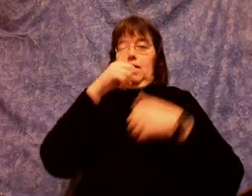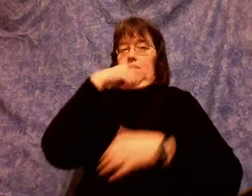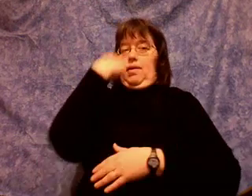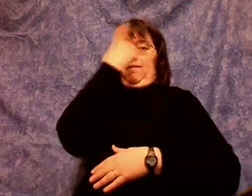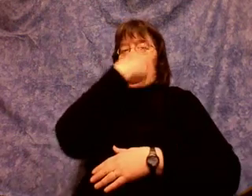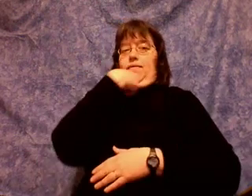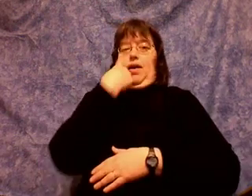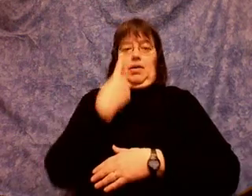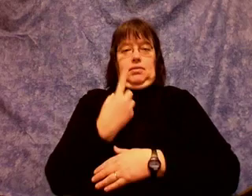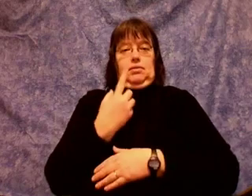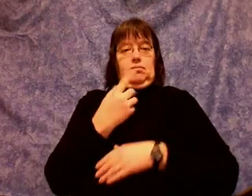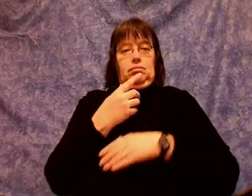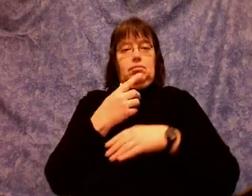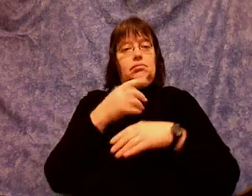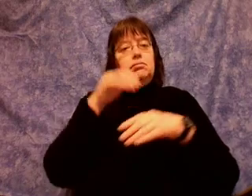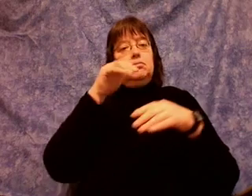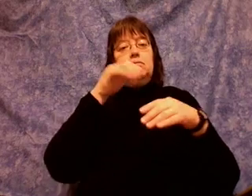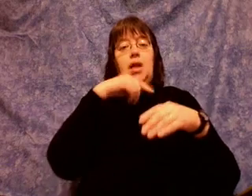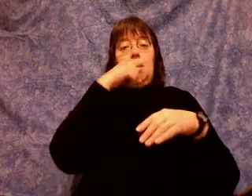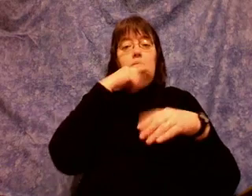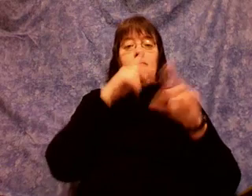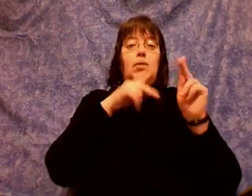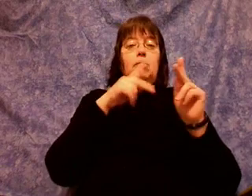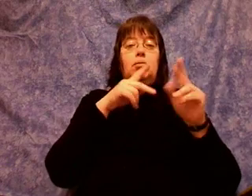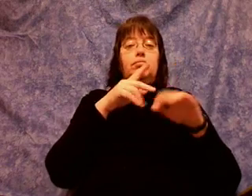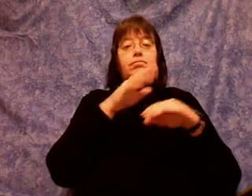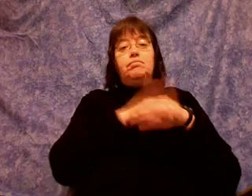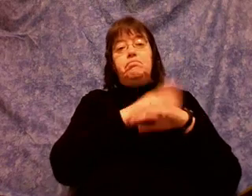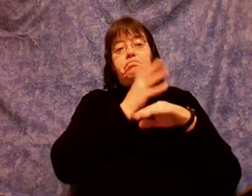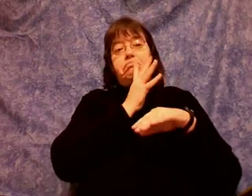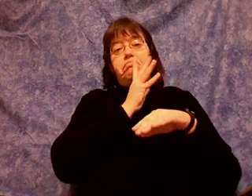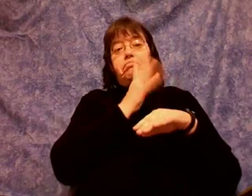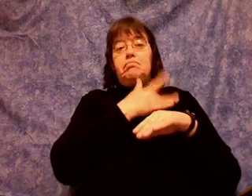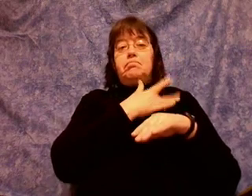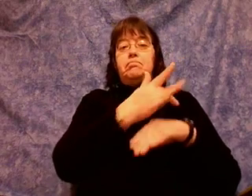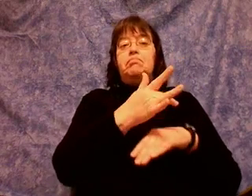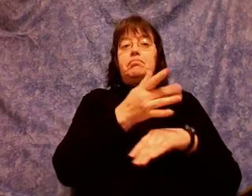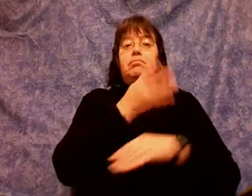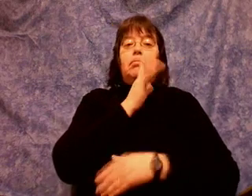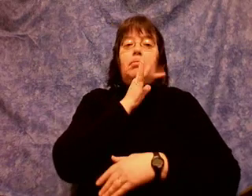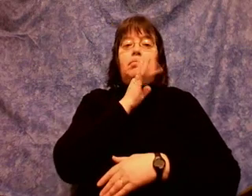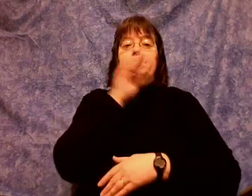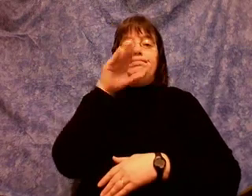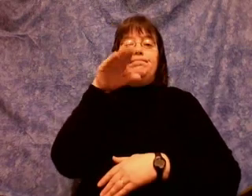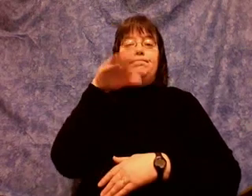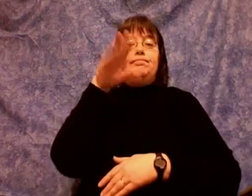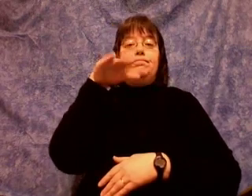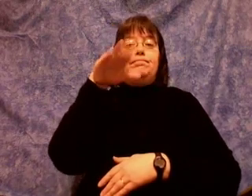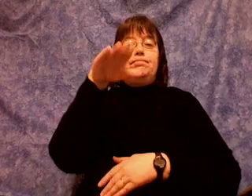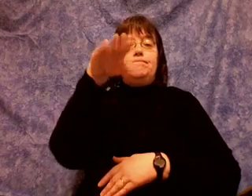you. The first difference is the face. Hearing people when they